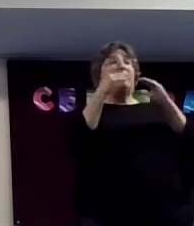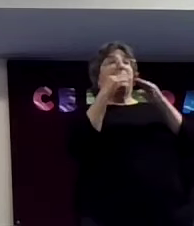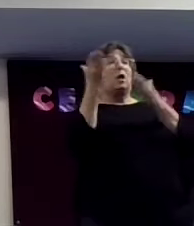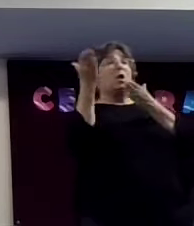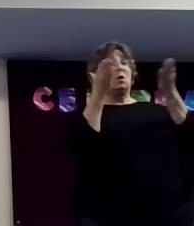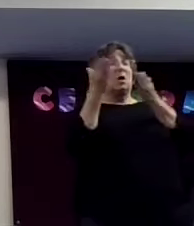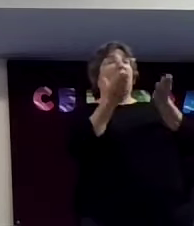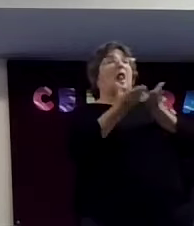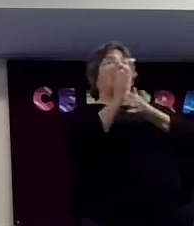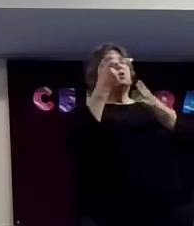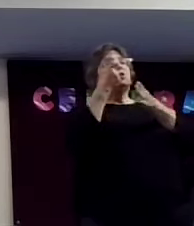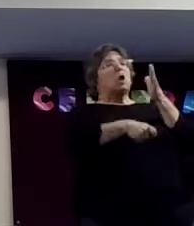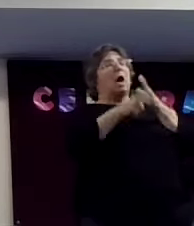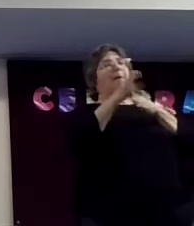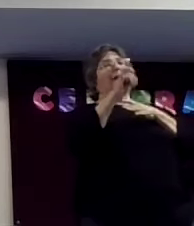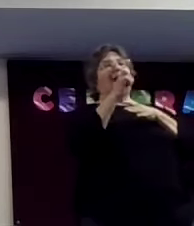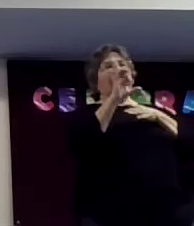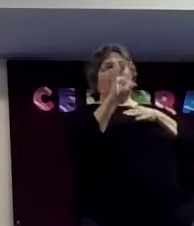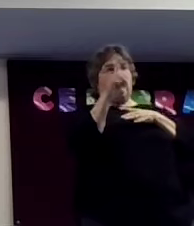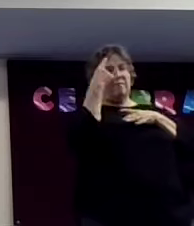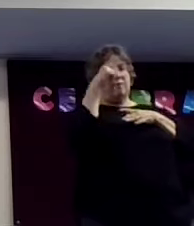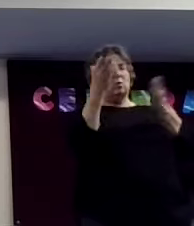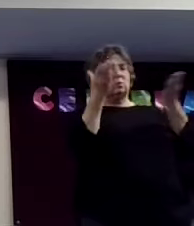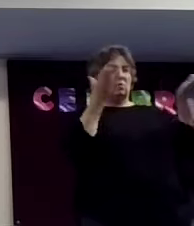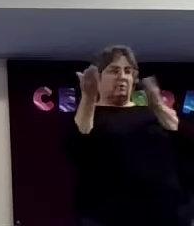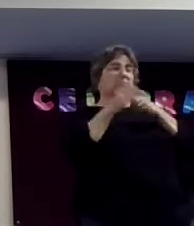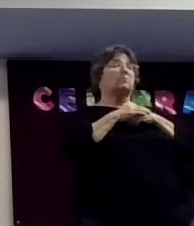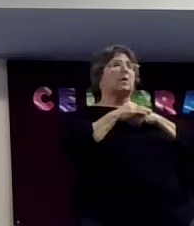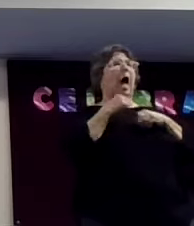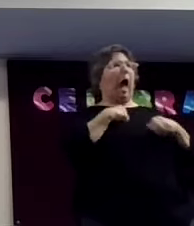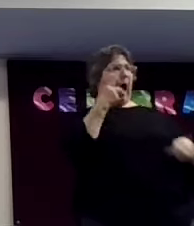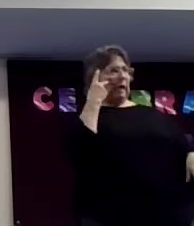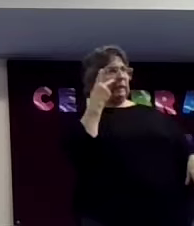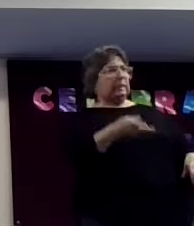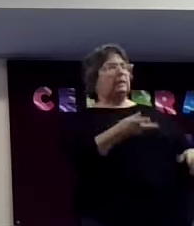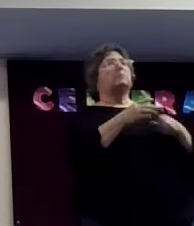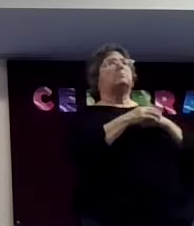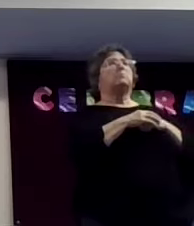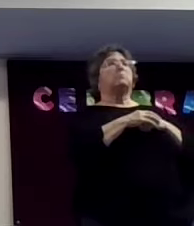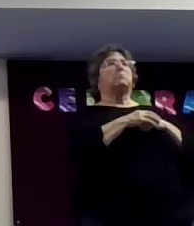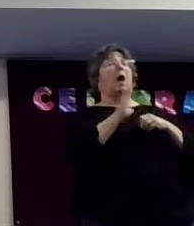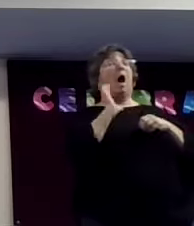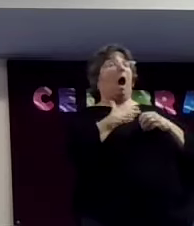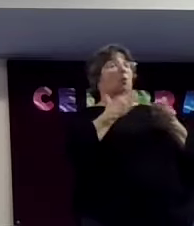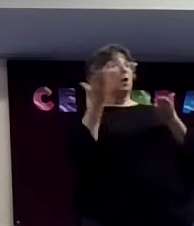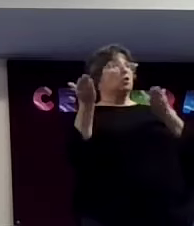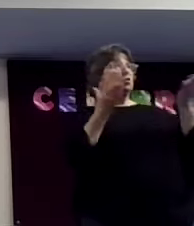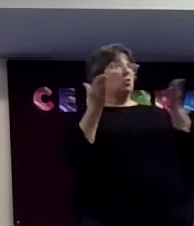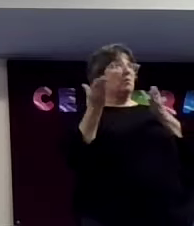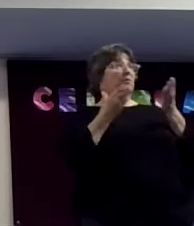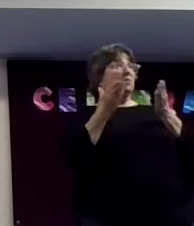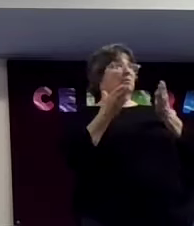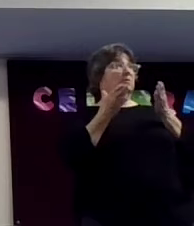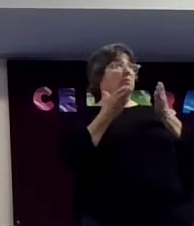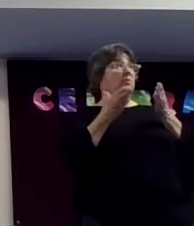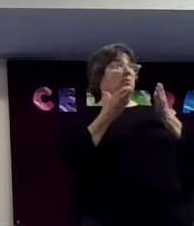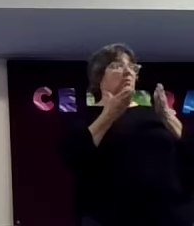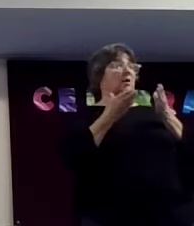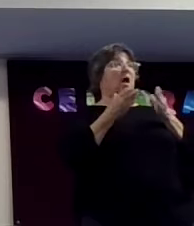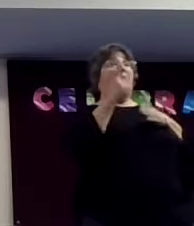of regard to Medicaid for services. And I have personally seen them where our services are rated at half